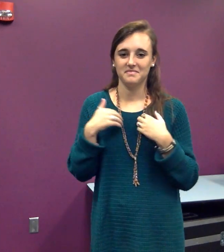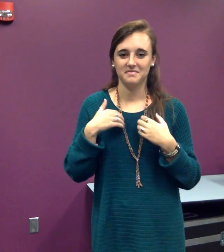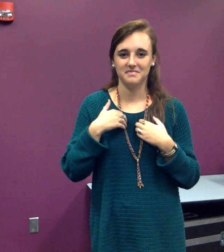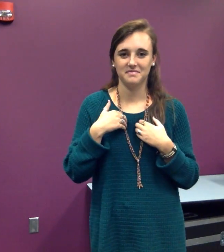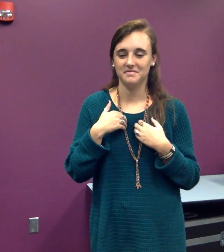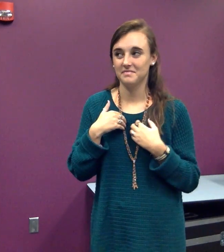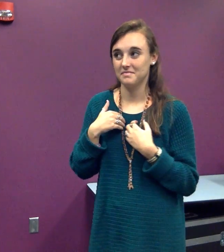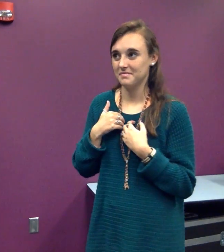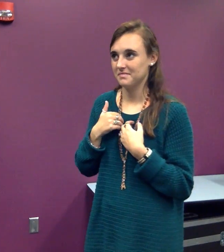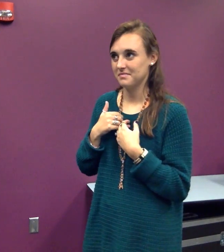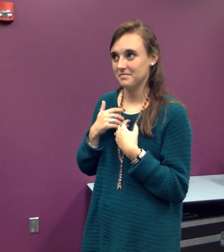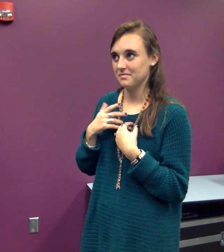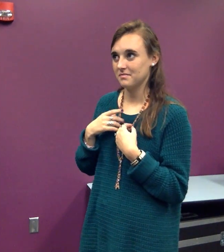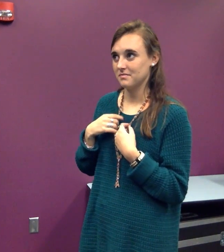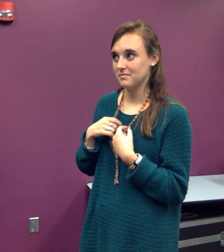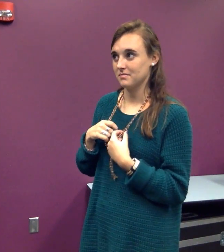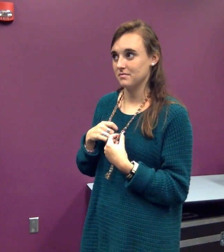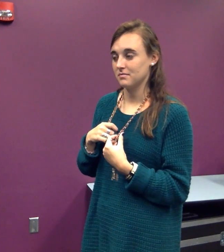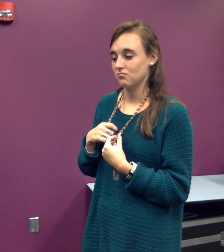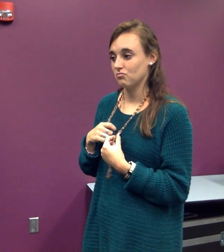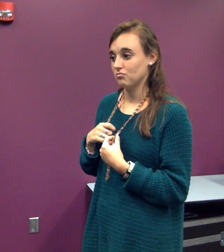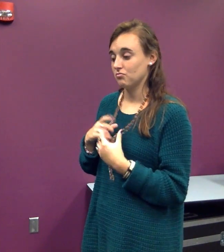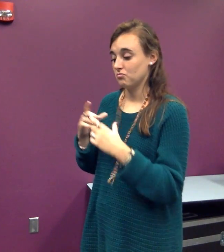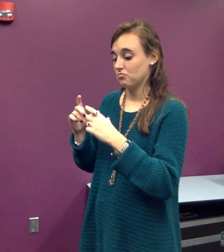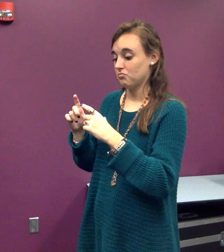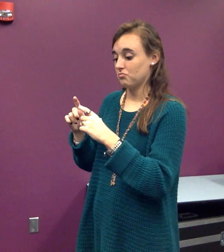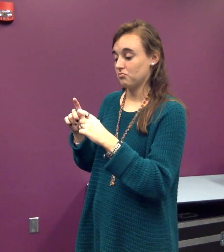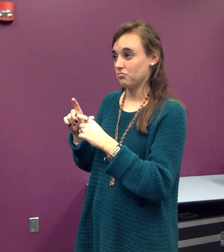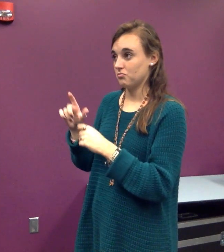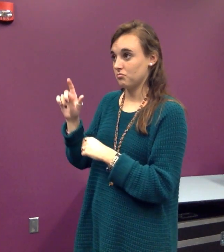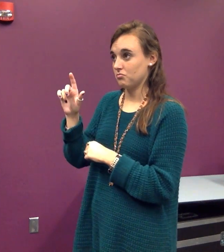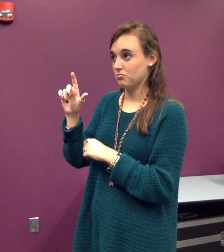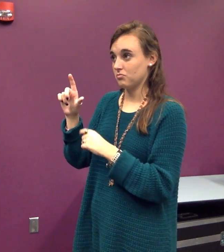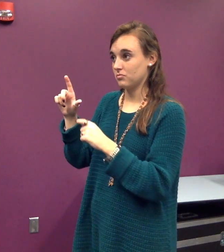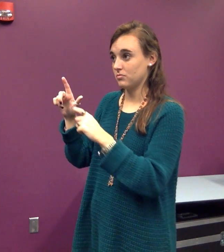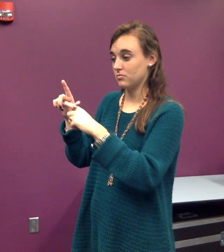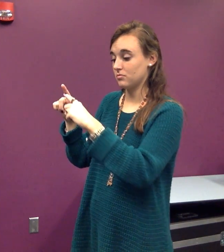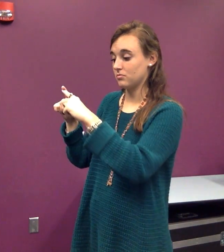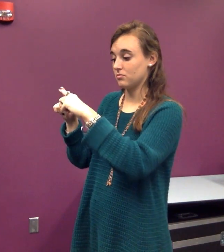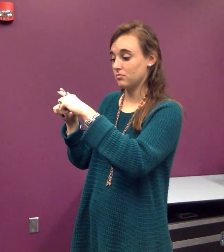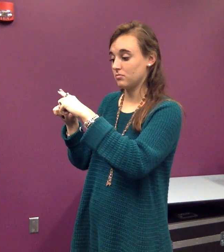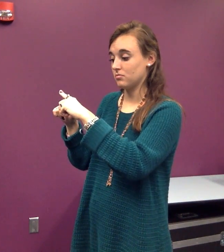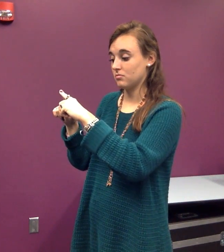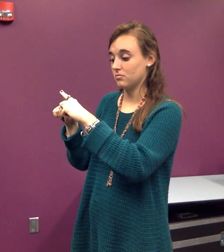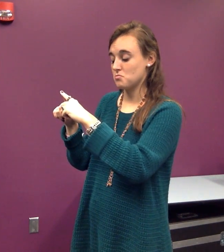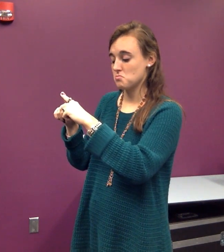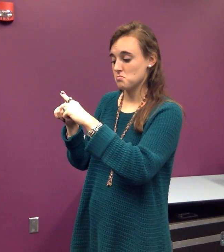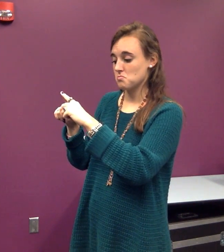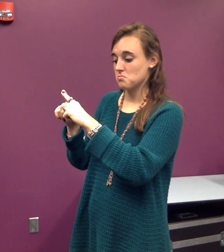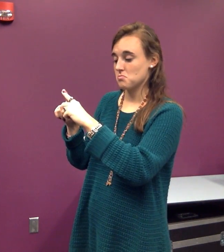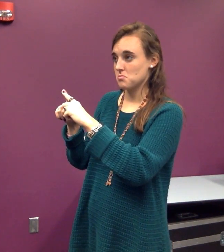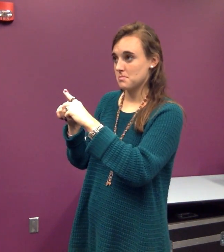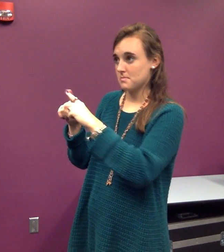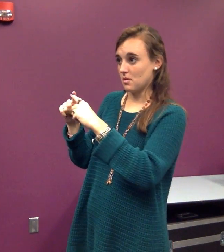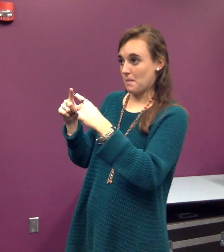easy. Since this is eye level, what you can do very, very easily is simply also measure in 2 inches here and